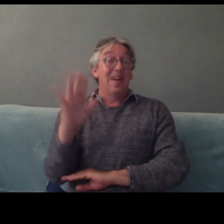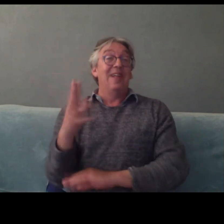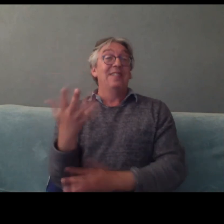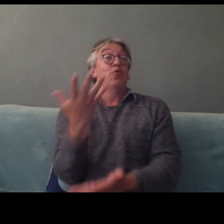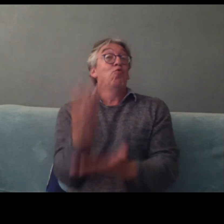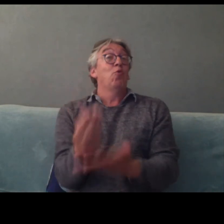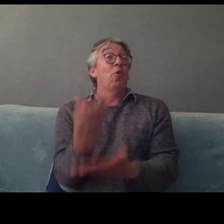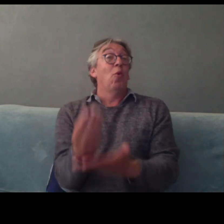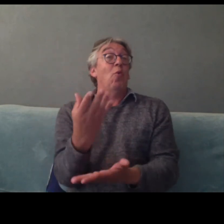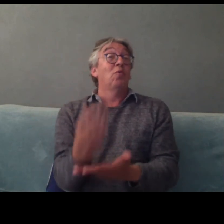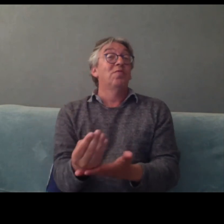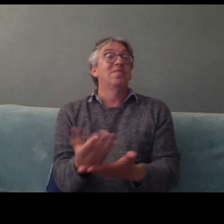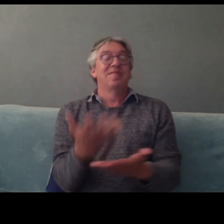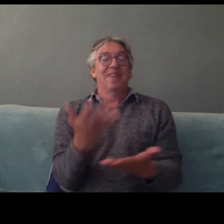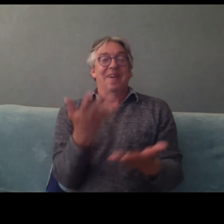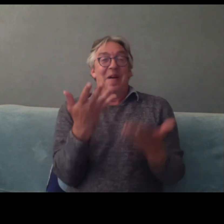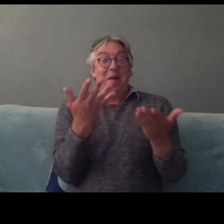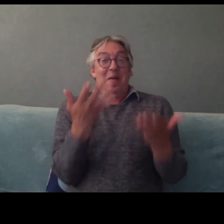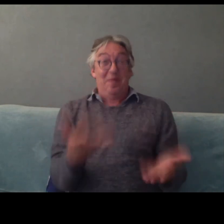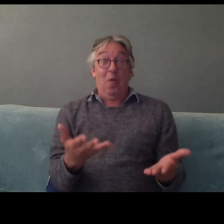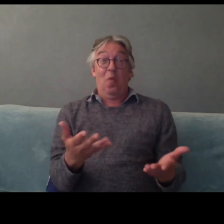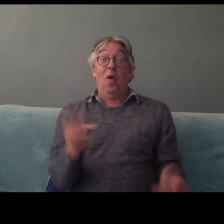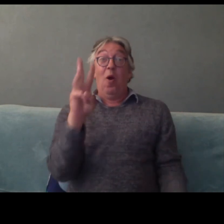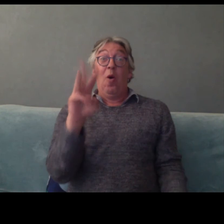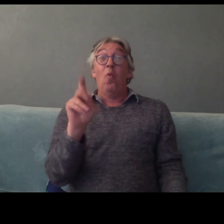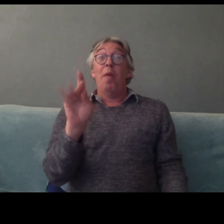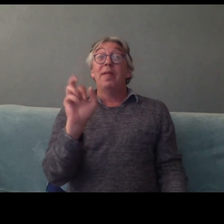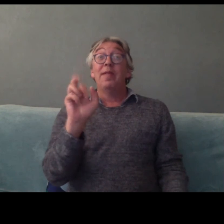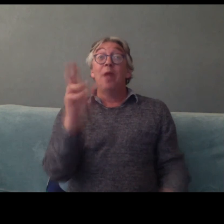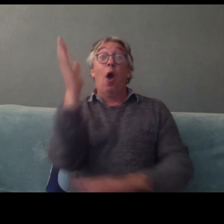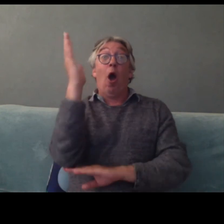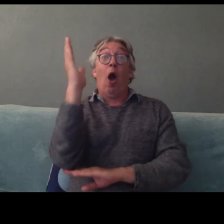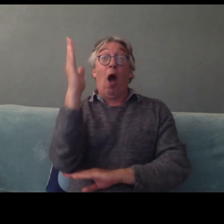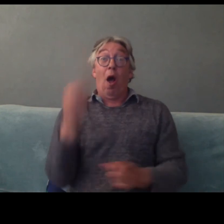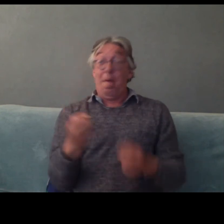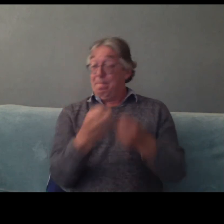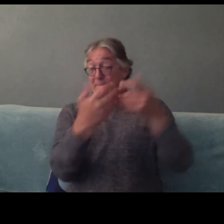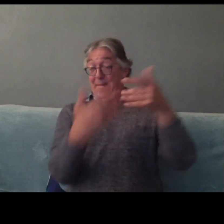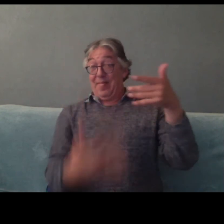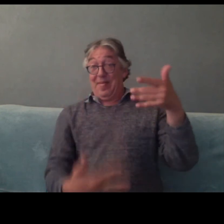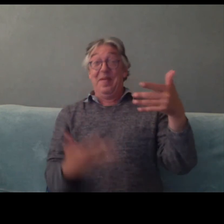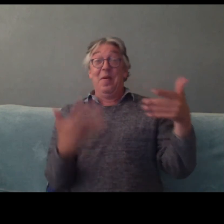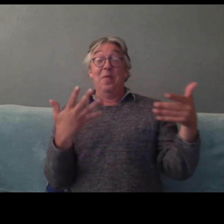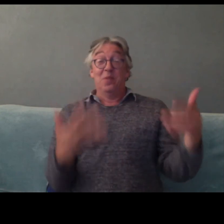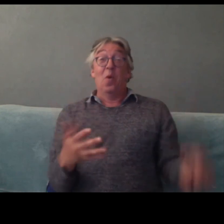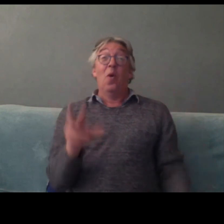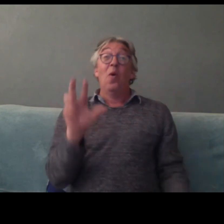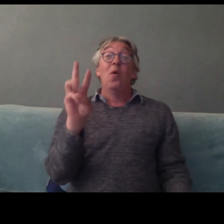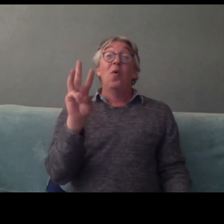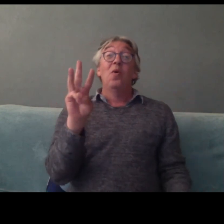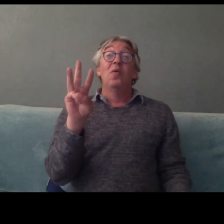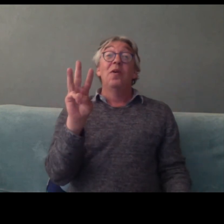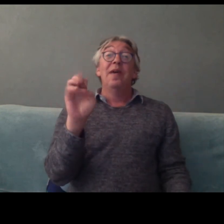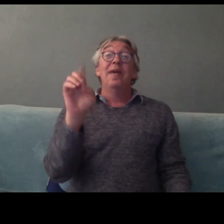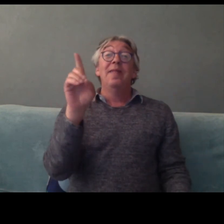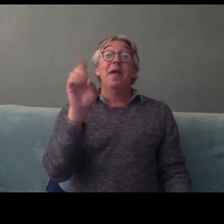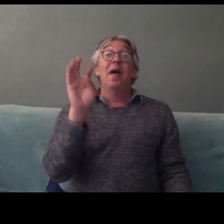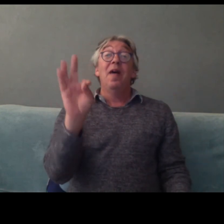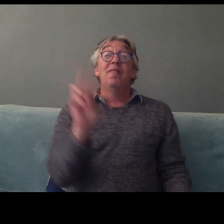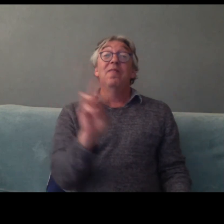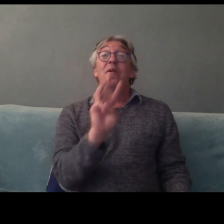moment, we're doing quite a few webinars. So on the EDF website, we now have quite a rich archive of different webinars. I would invite